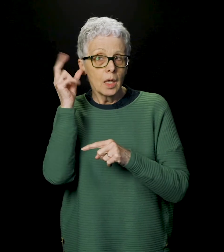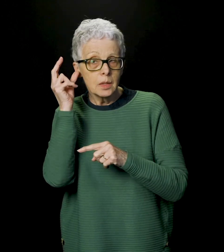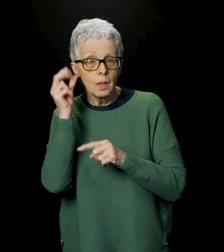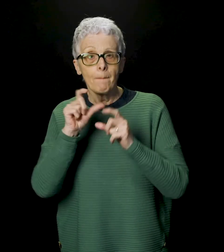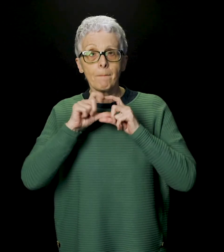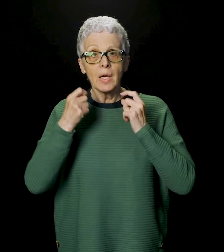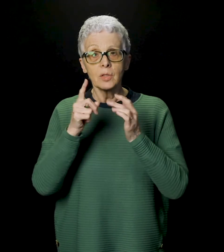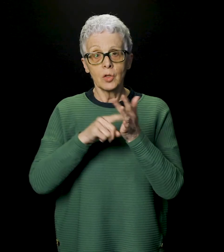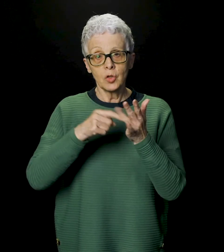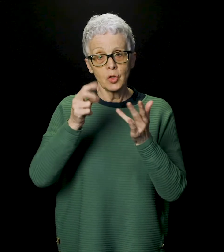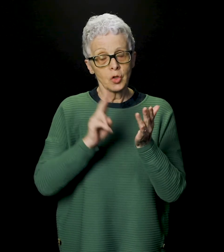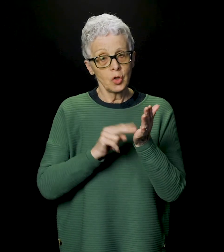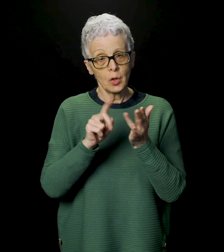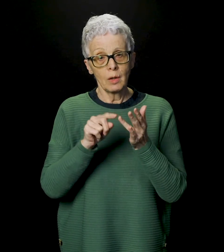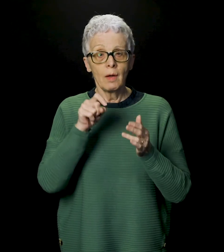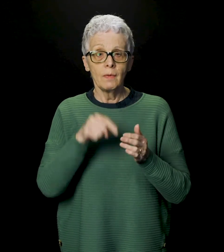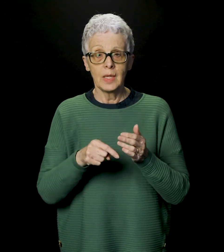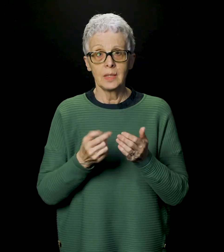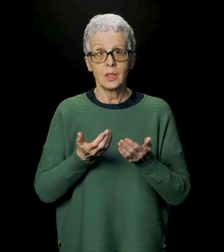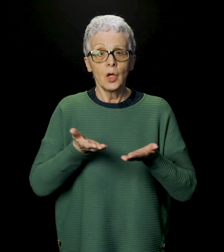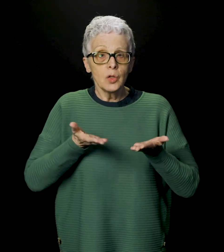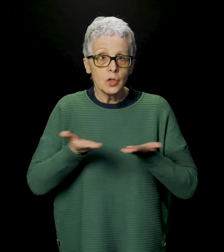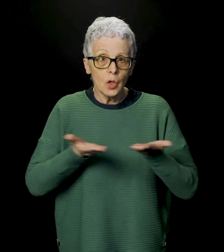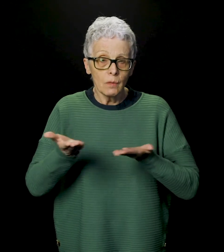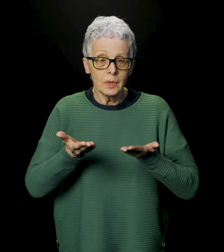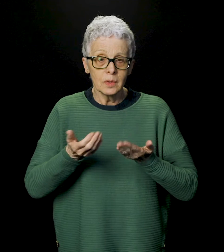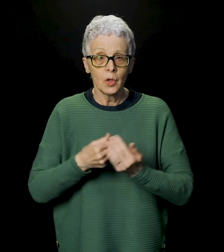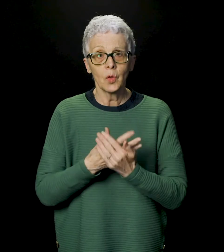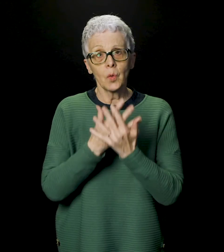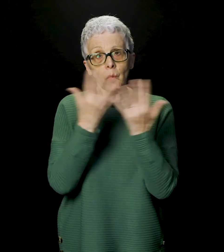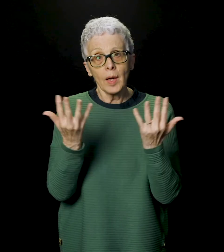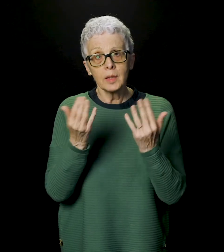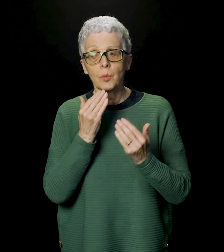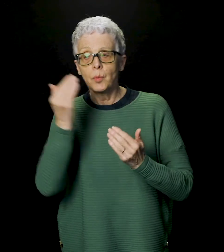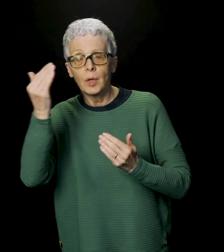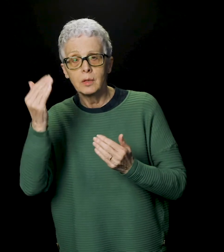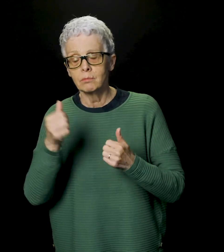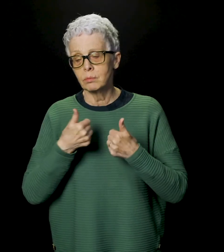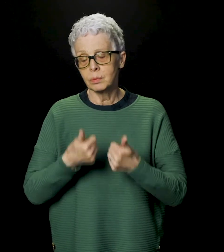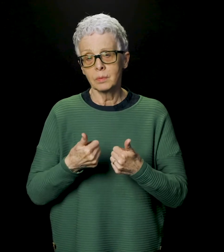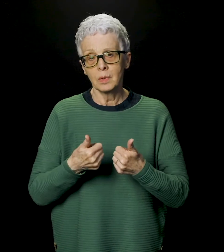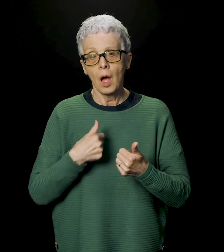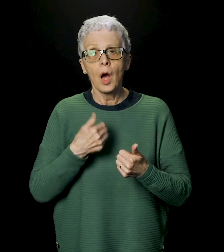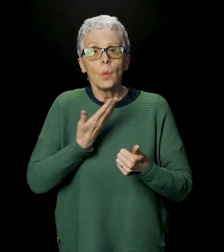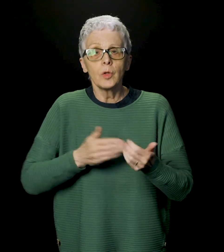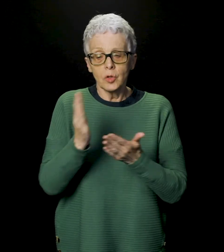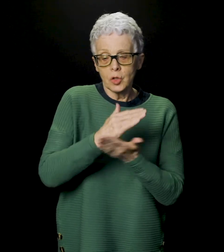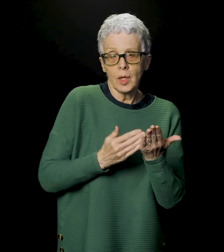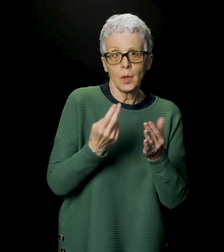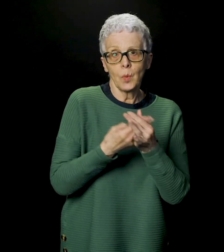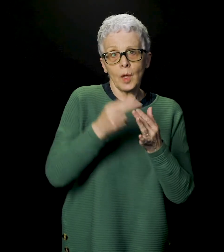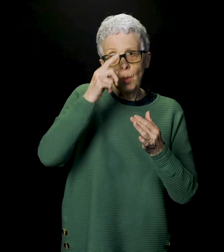thought, this service is so great. This message is so great. I need to share it with some